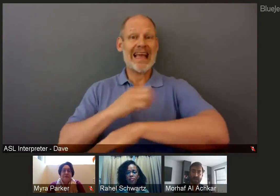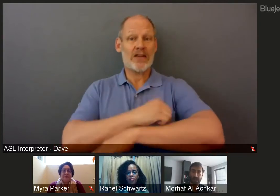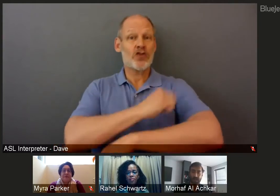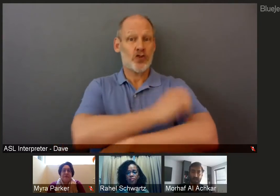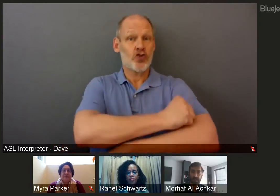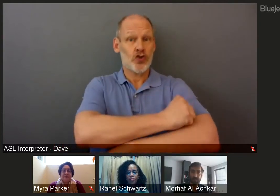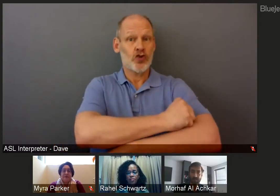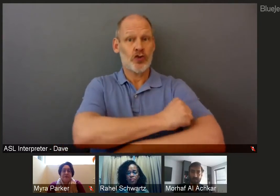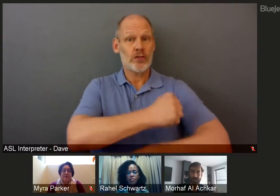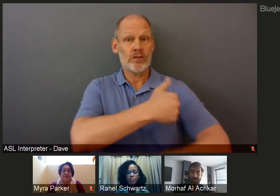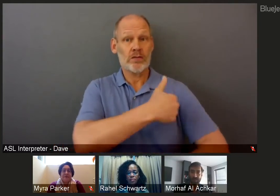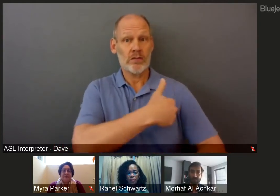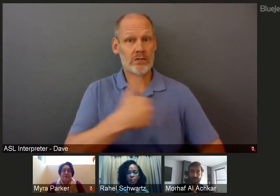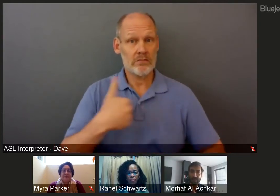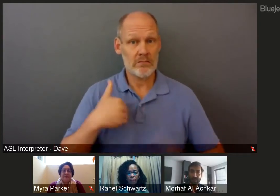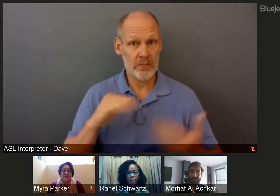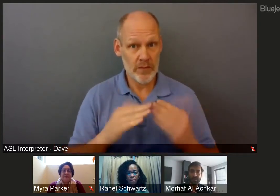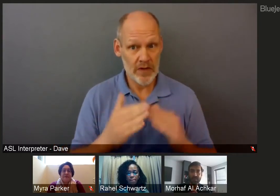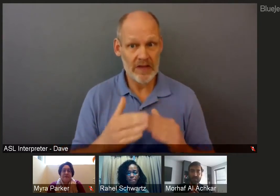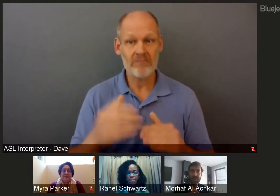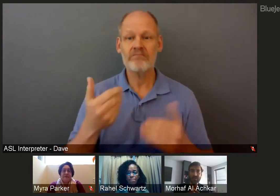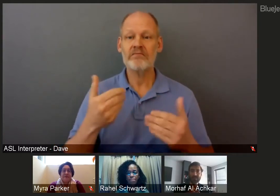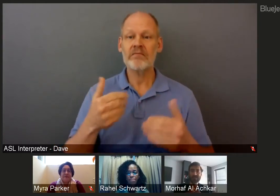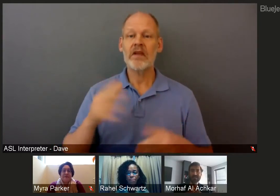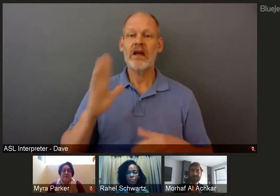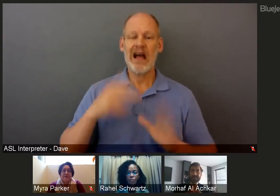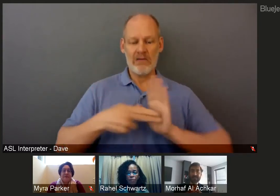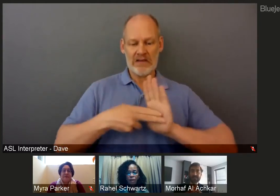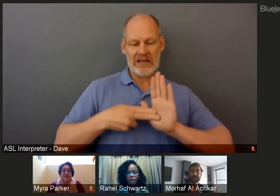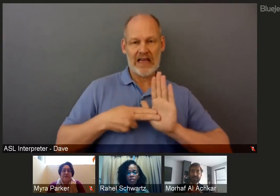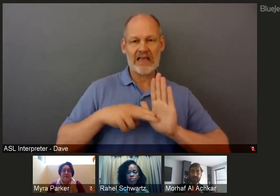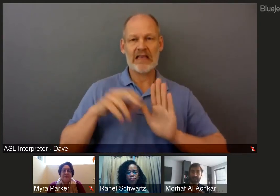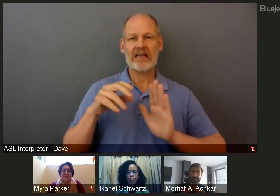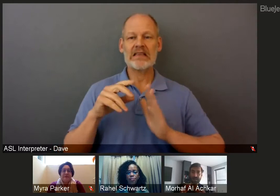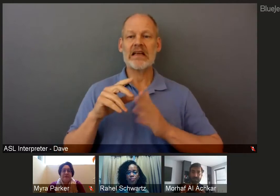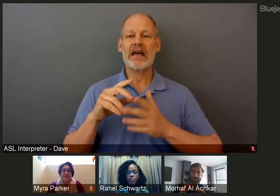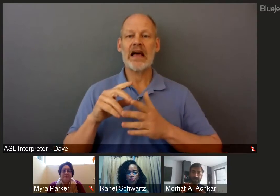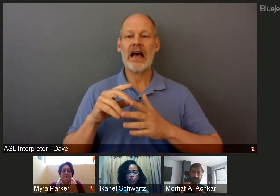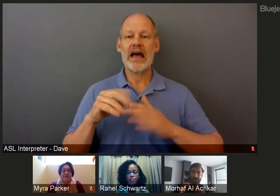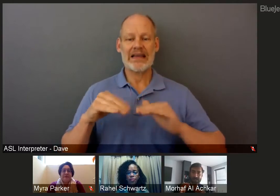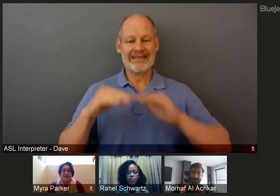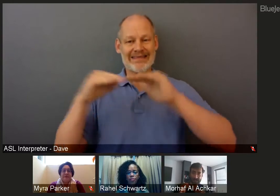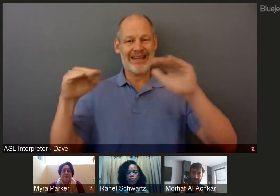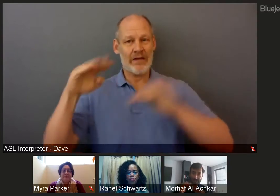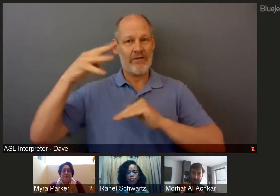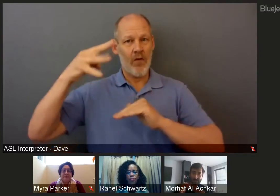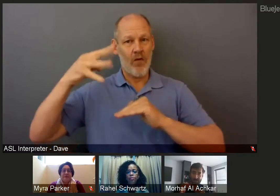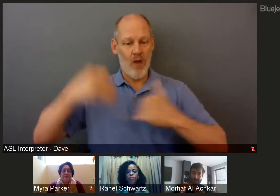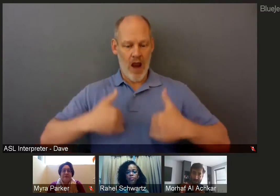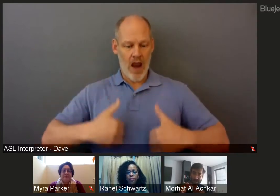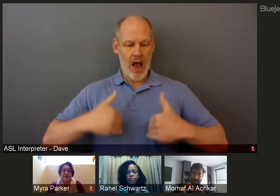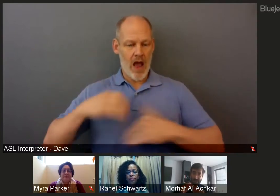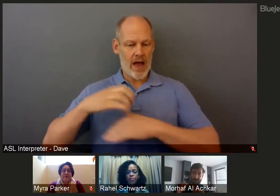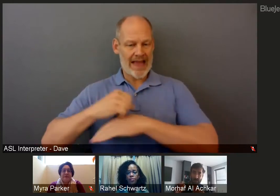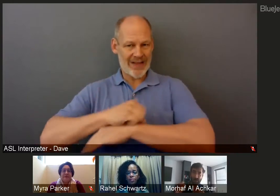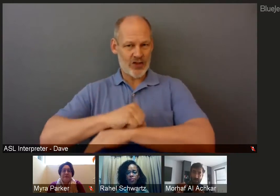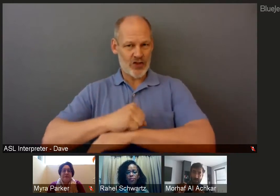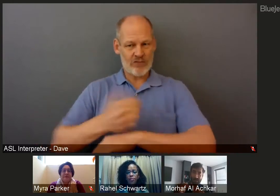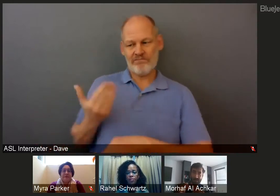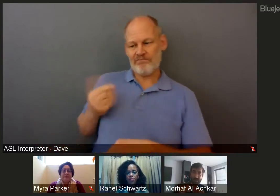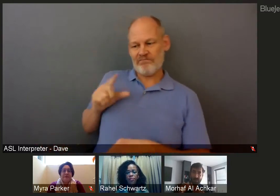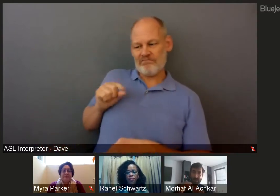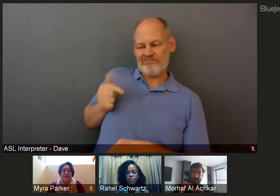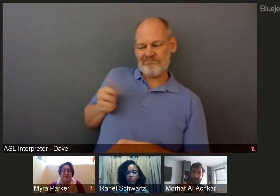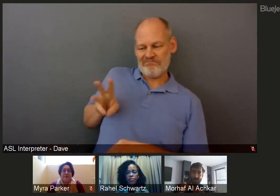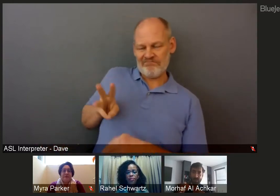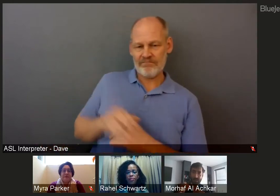cancer. I was diagnosed with stage 4 lung cancer in 2016. Cancer changes the person's life course,